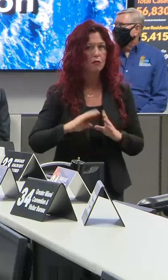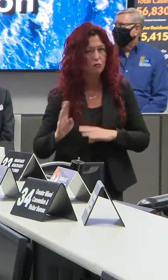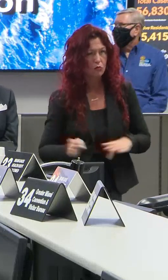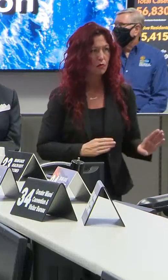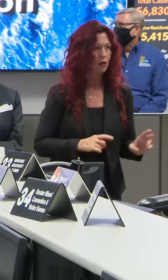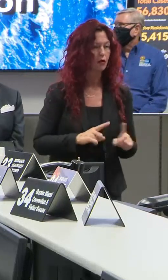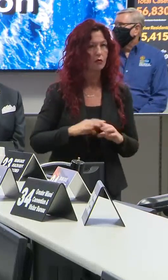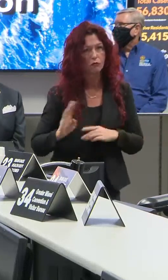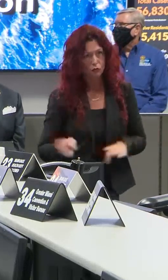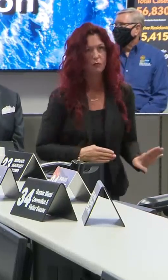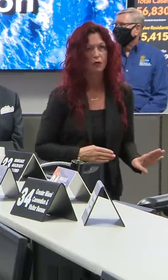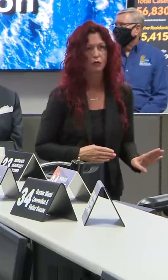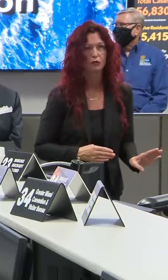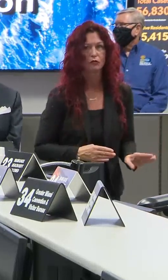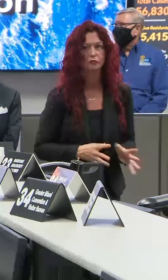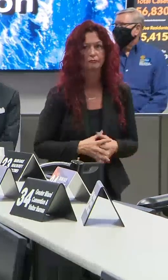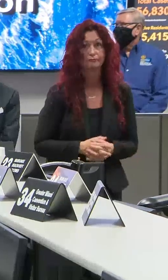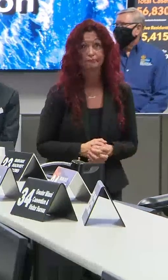thank you.